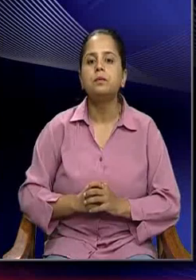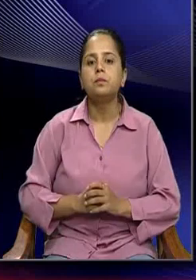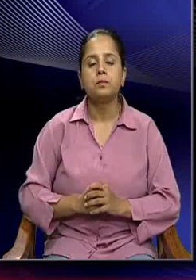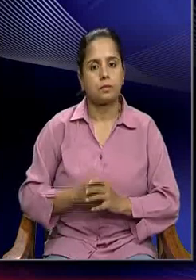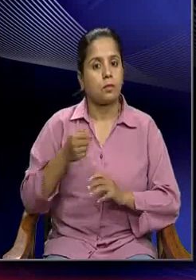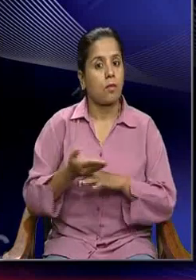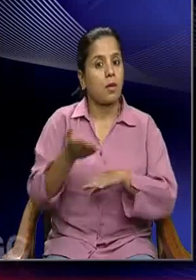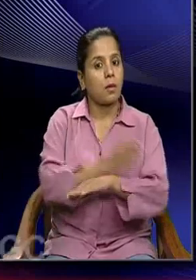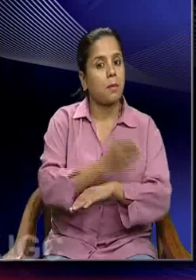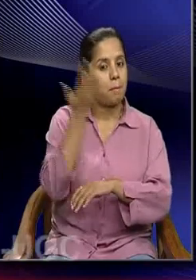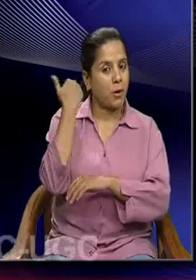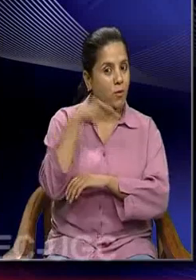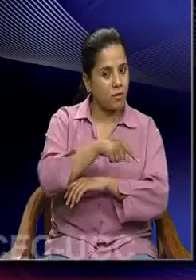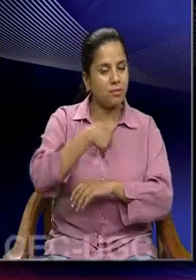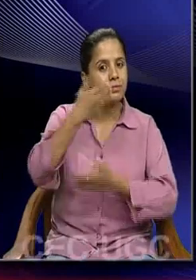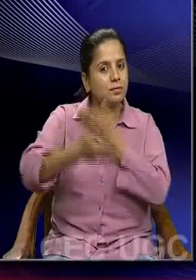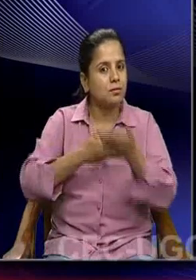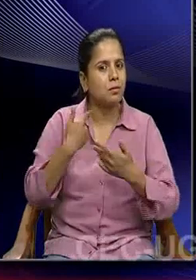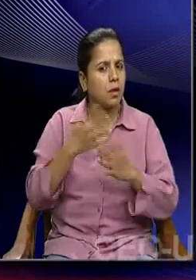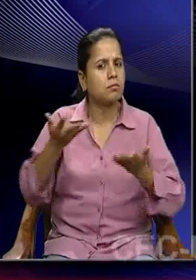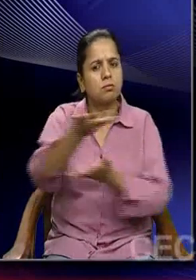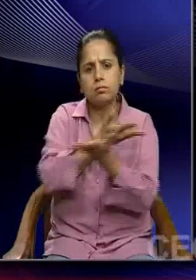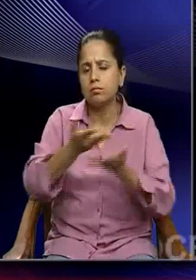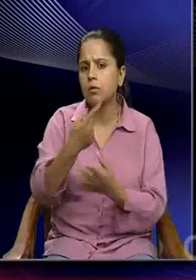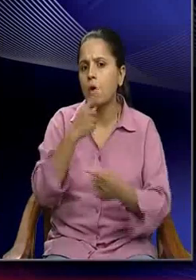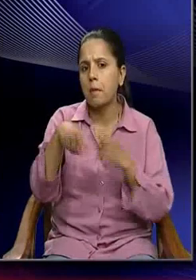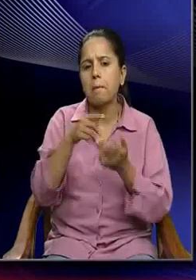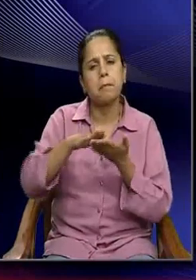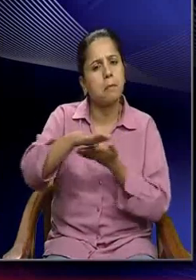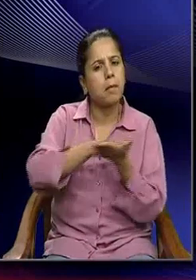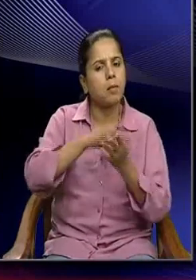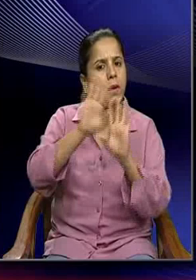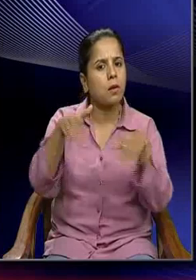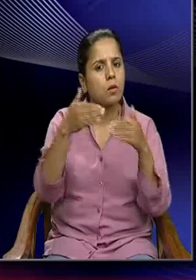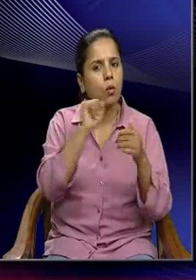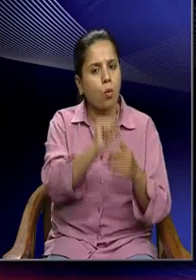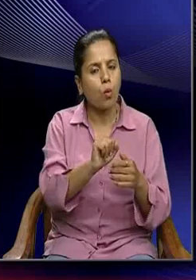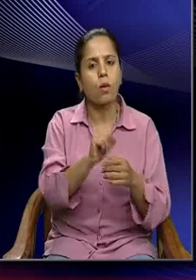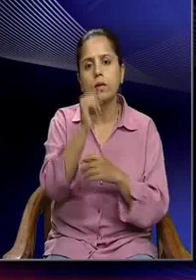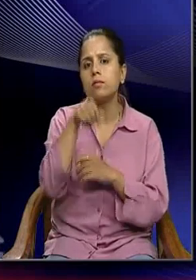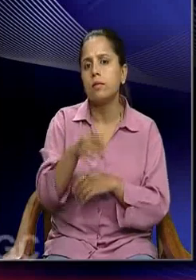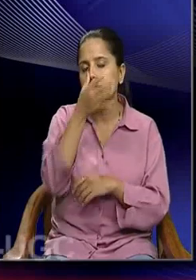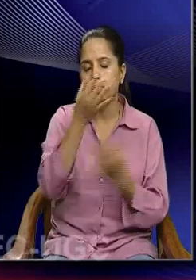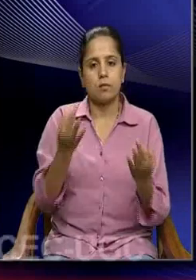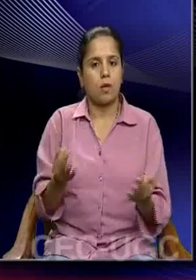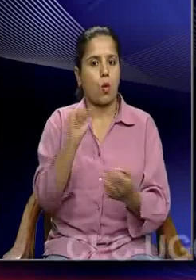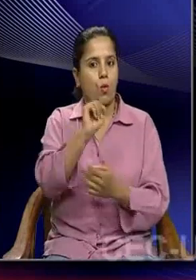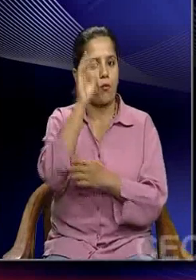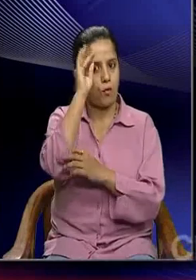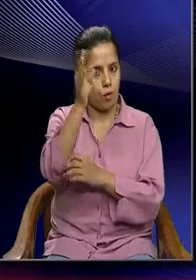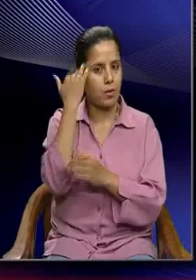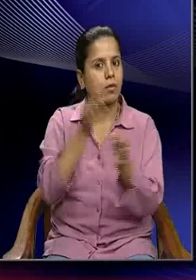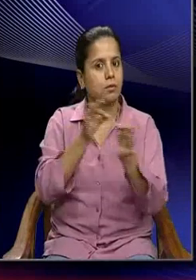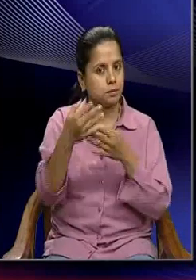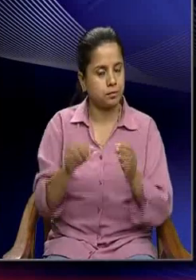In our previous lectures, we discussed the basic introduction of yoga philosophy.